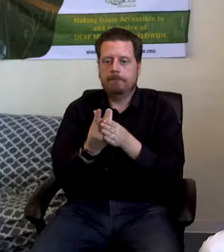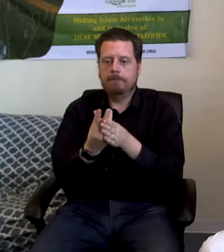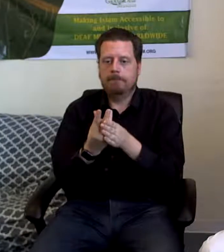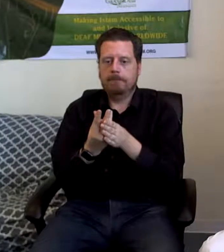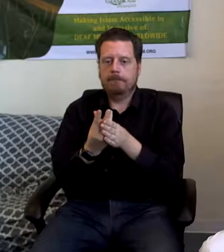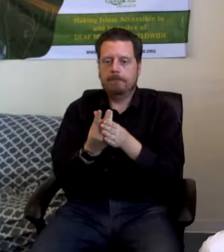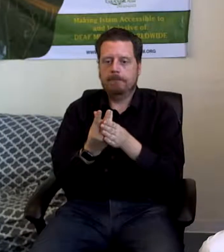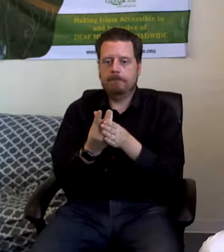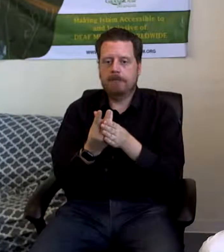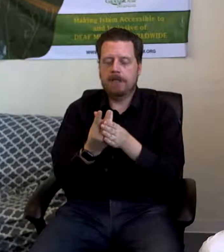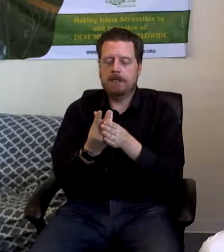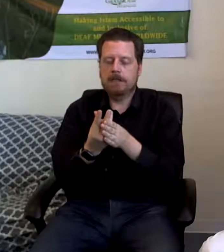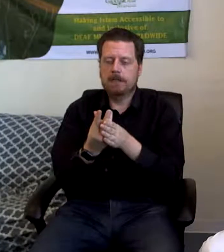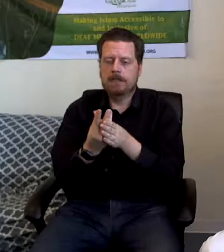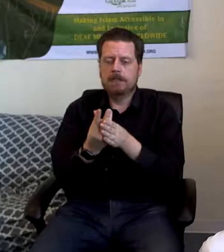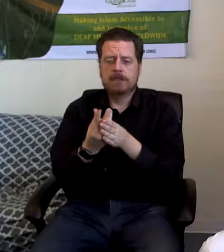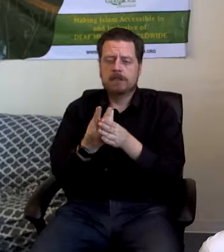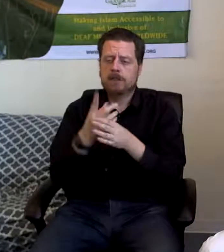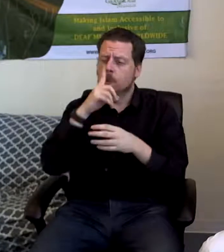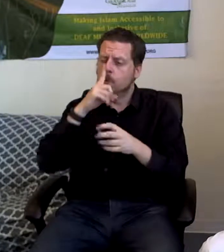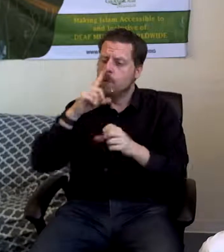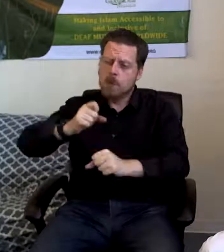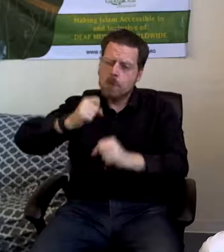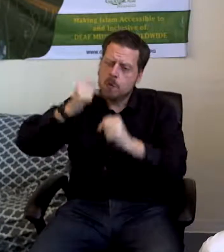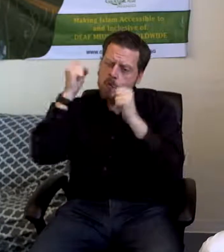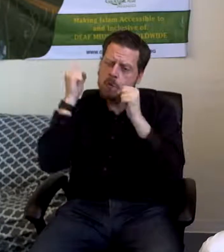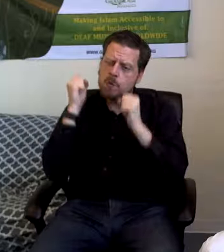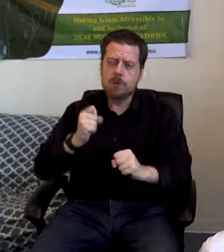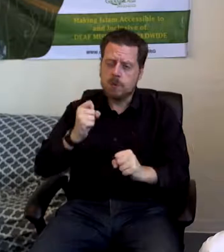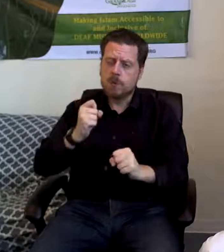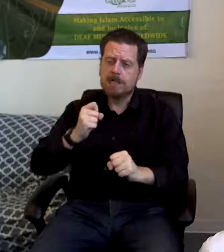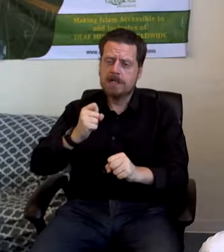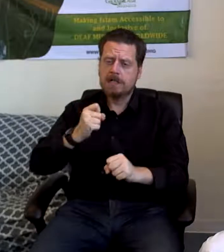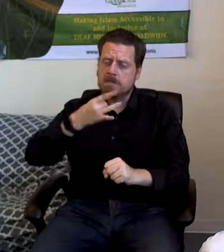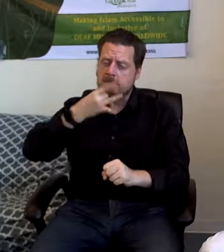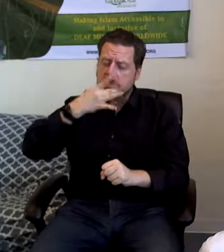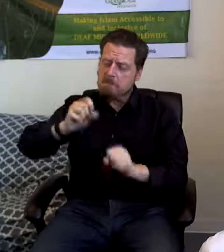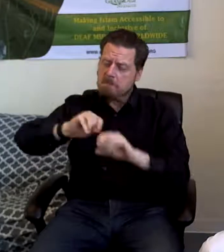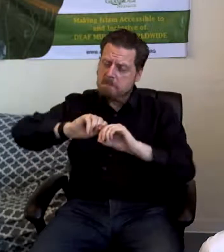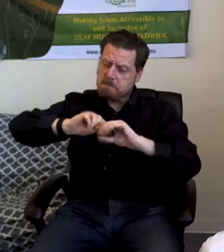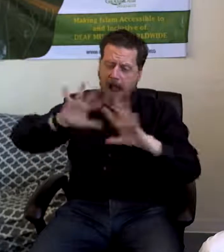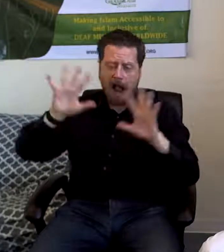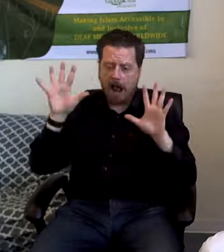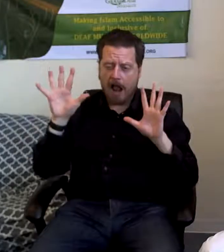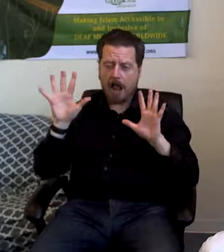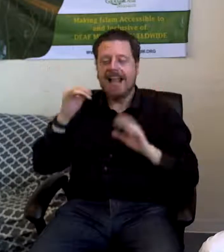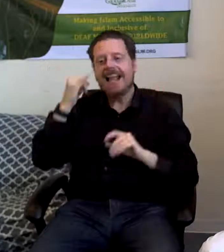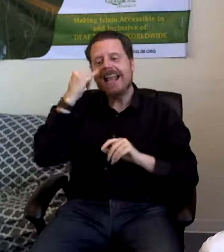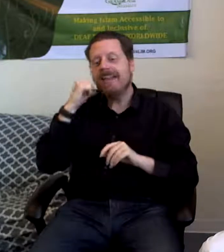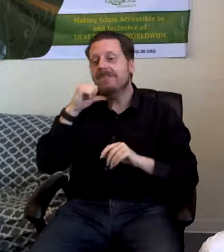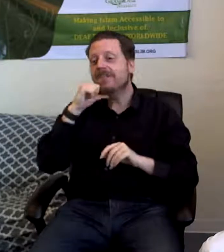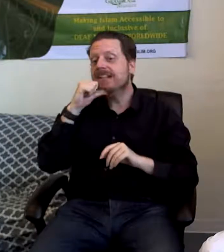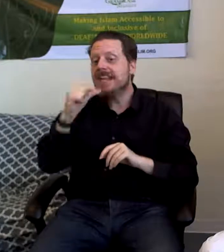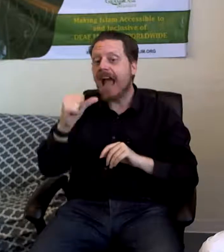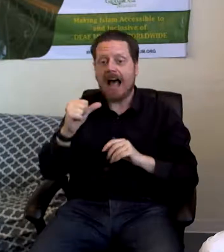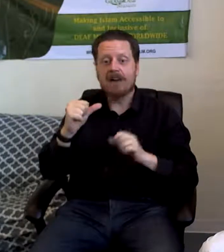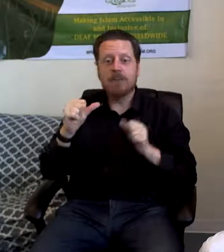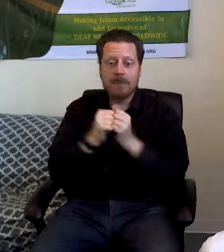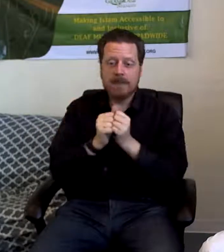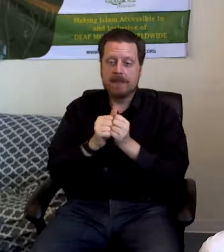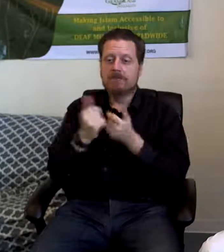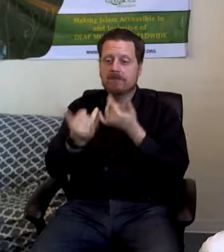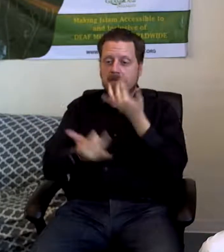is so much lit that even if it is not lit with